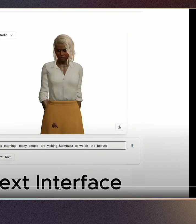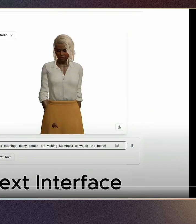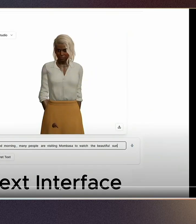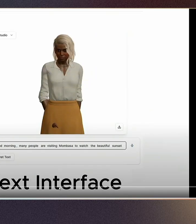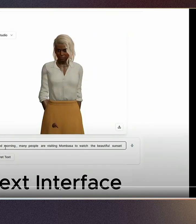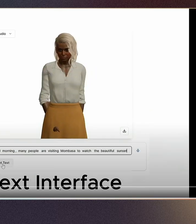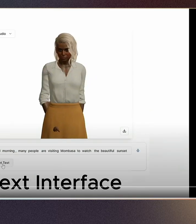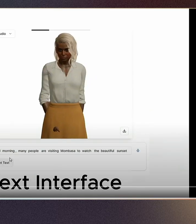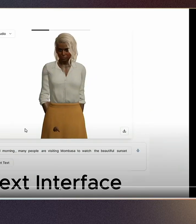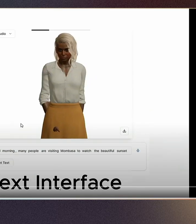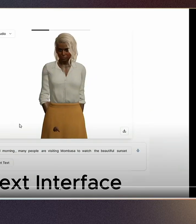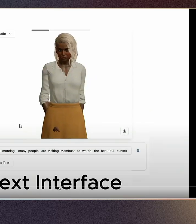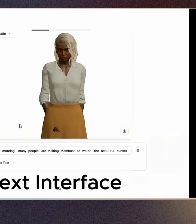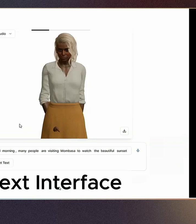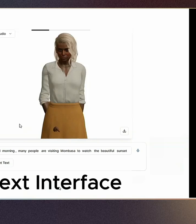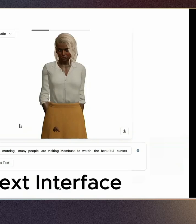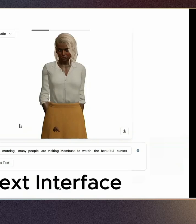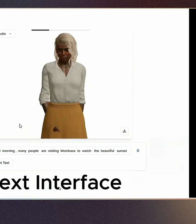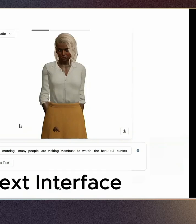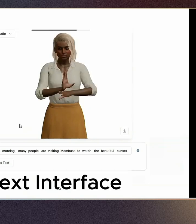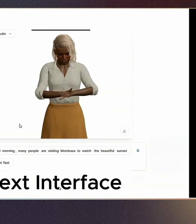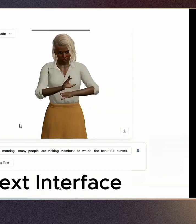sorry, just move to the next. Yeah.